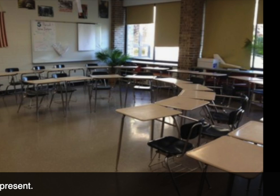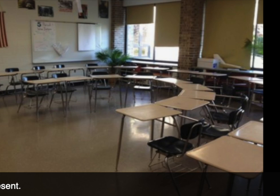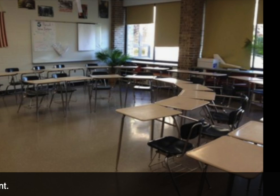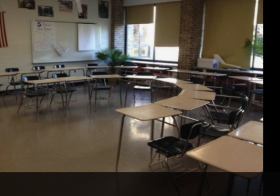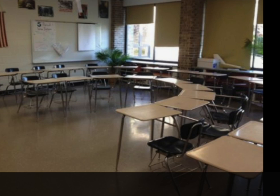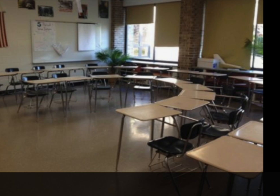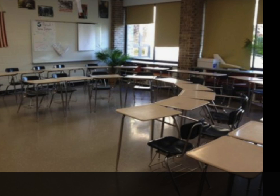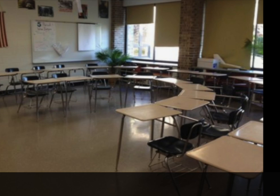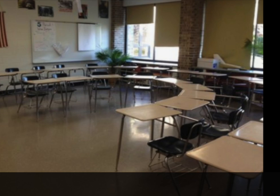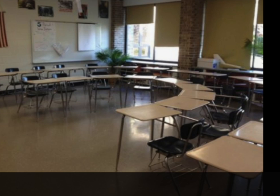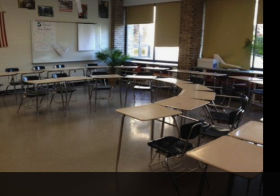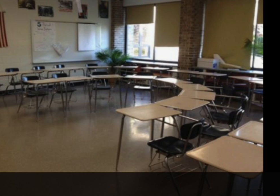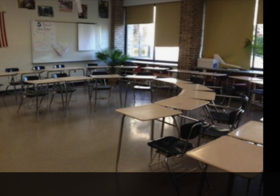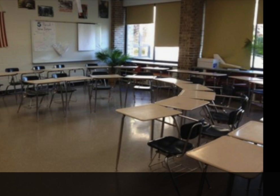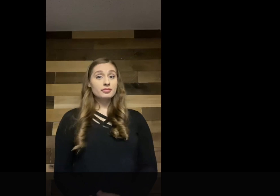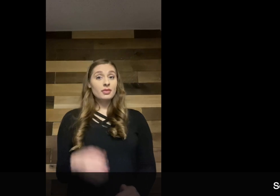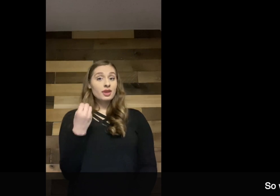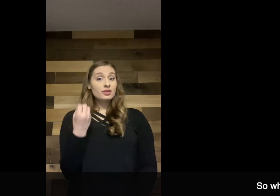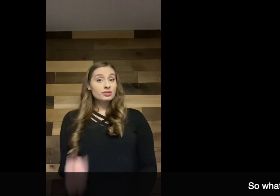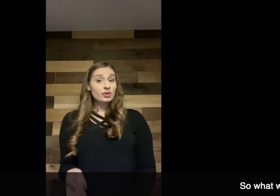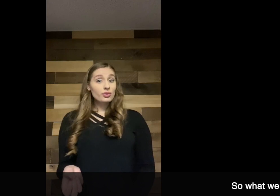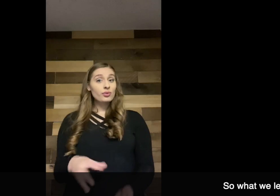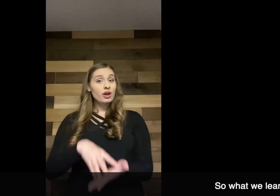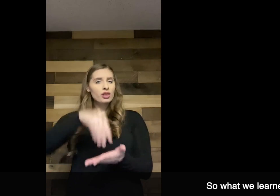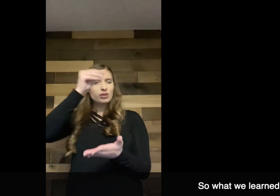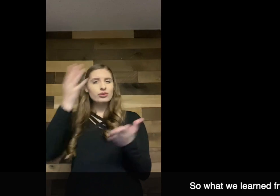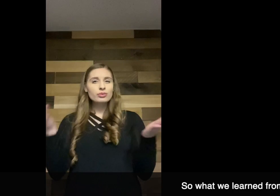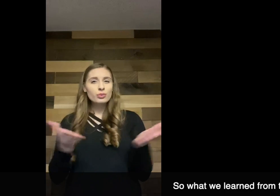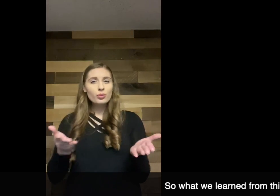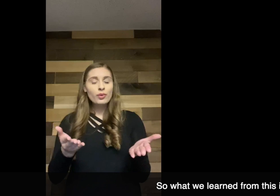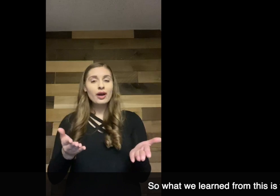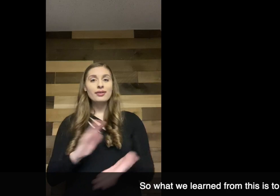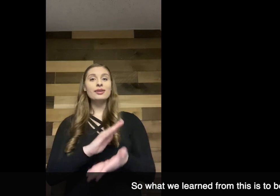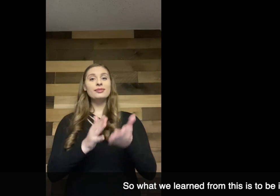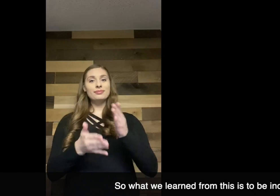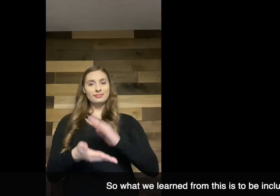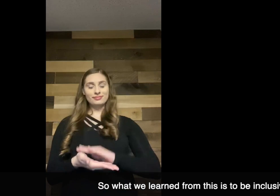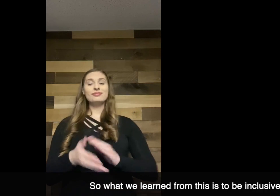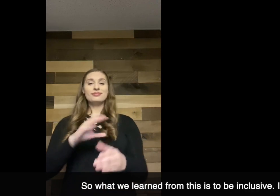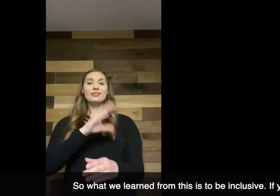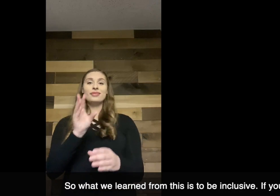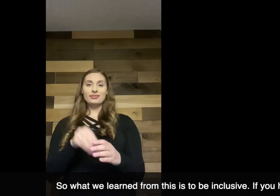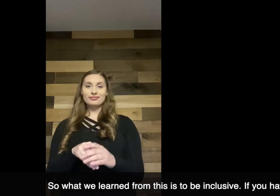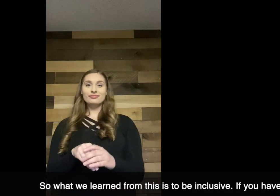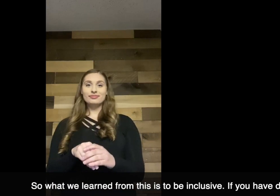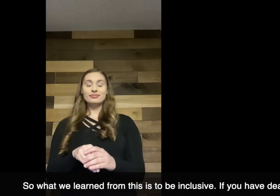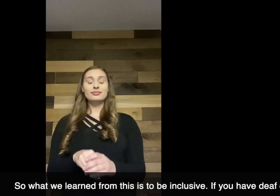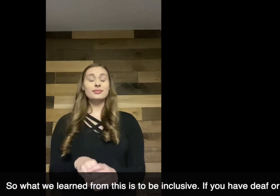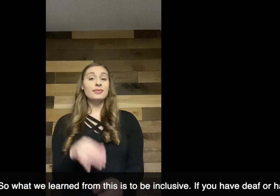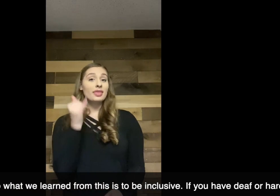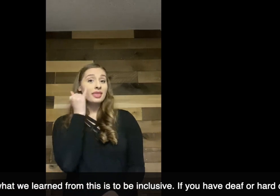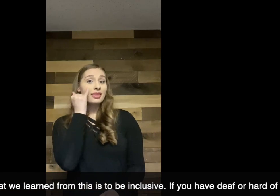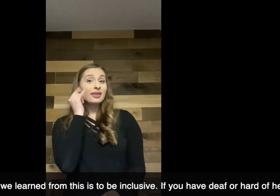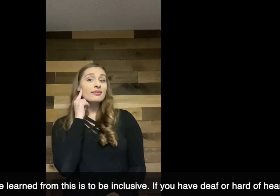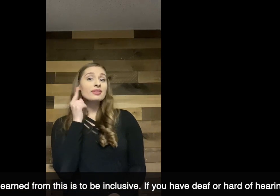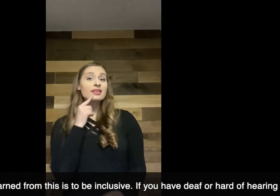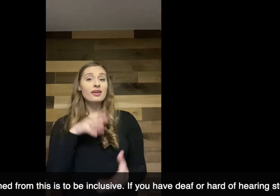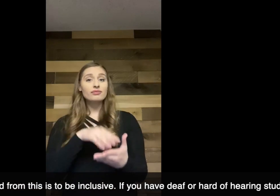arises for one to be present. From this is to be inclusive. If you have deaf or hard of hearing students, it is important to use the